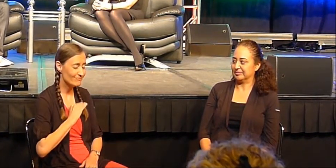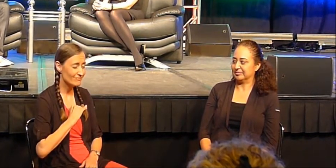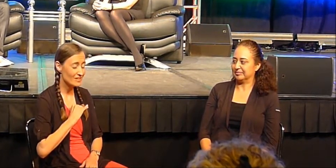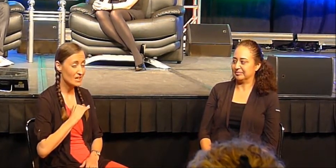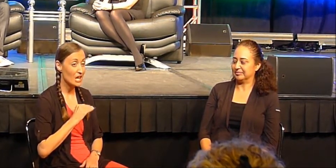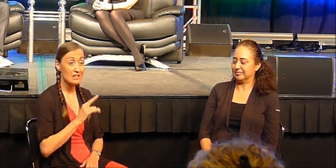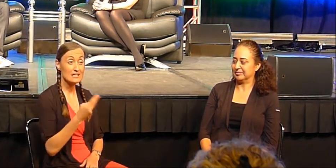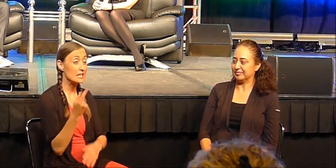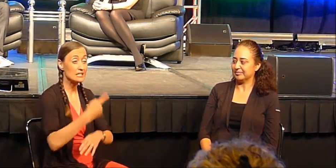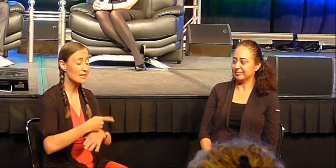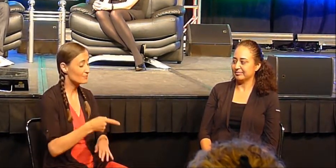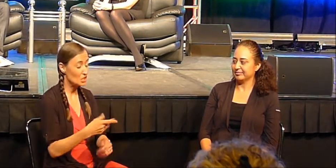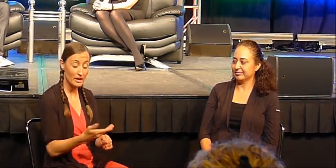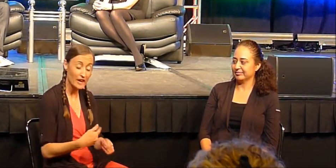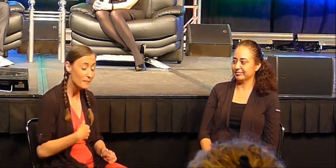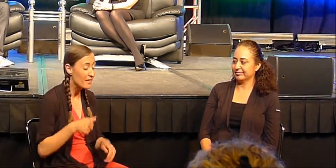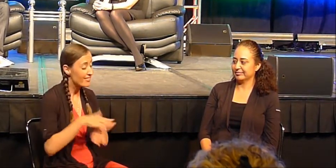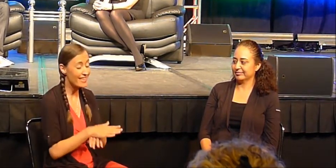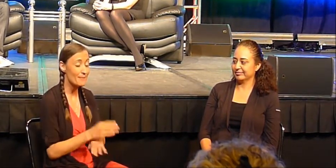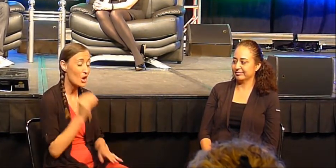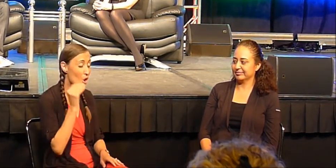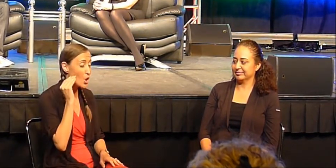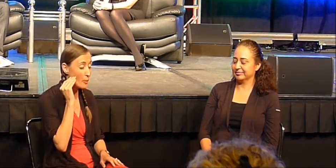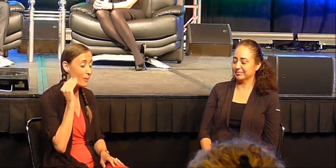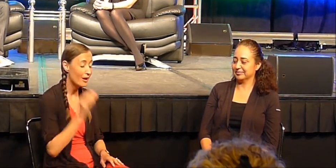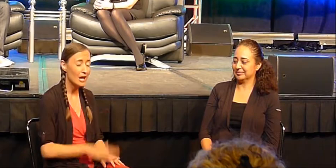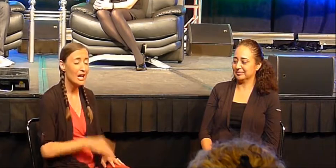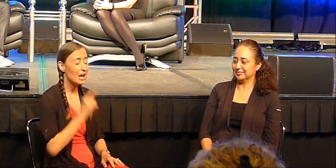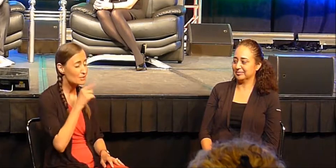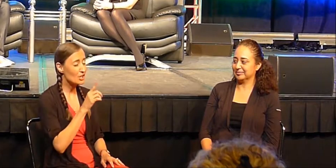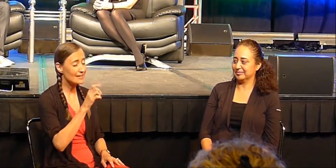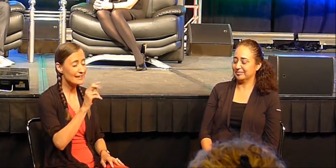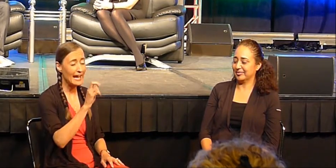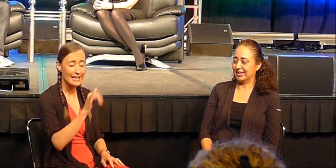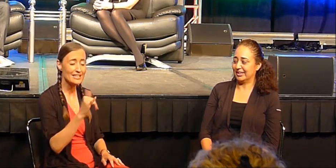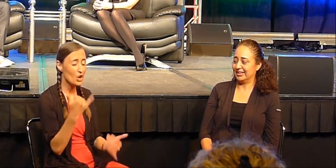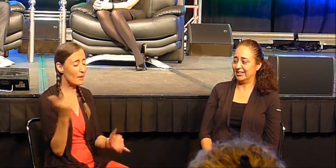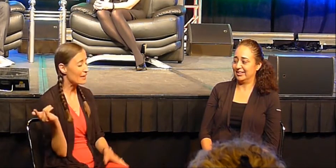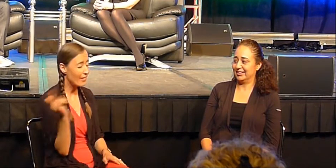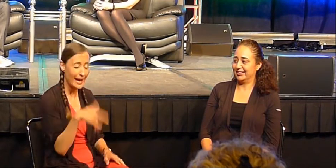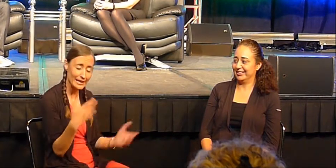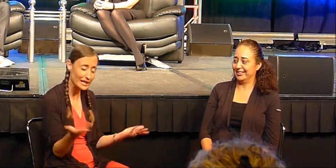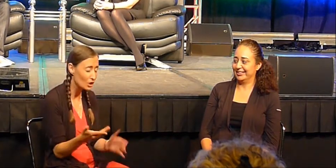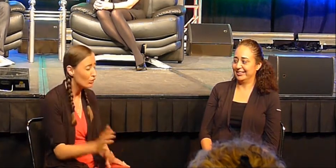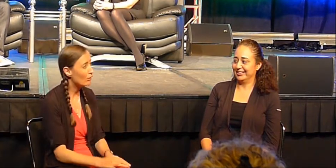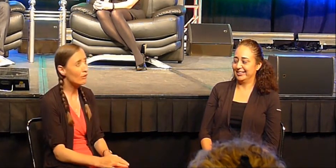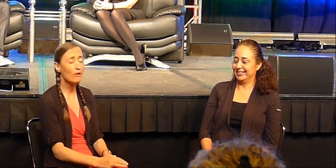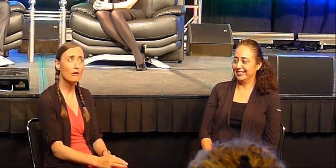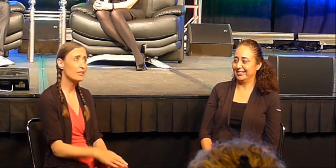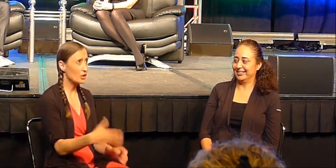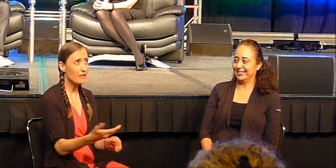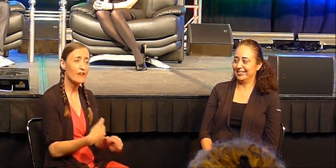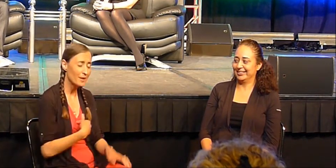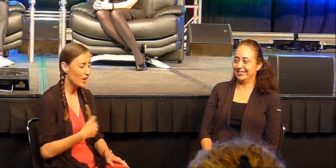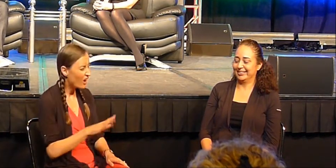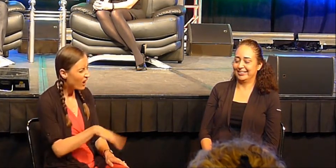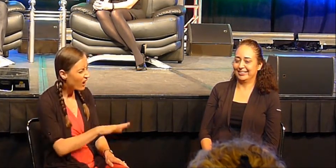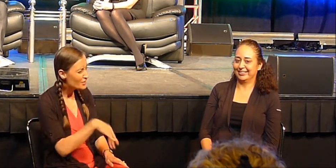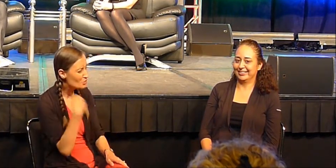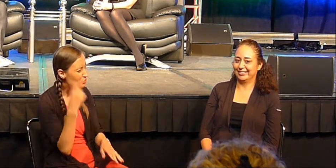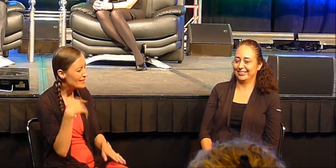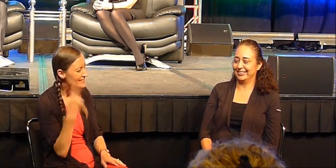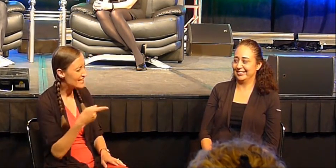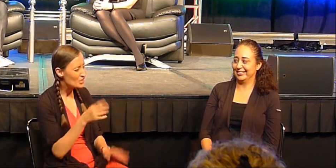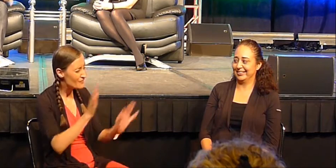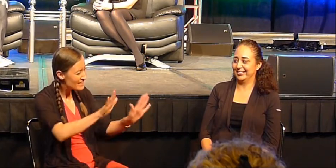fire me. They're gonna fire me, they're gonna send me home, and I'm sure Danny DeVito's on the plane already, and everyone was saying to me, you're crazy, Wally, I mean,